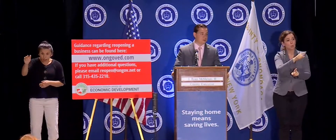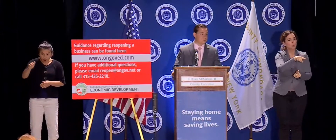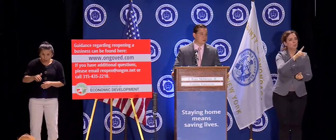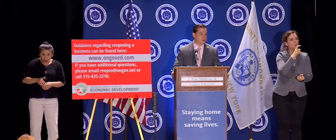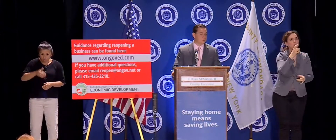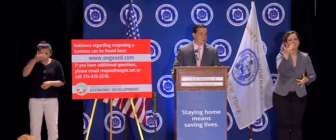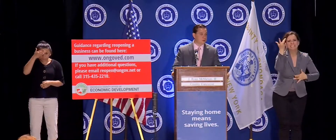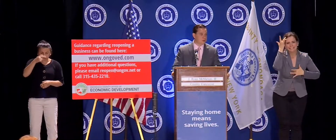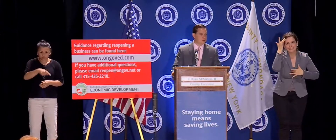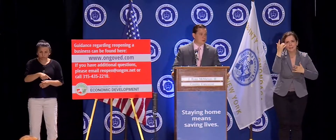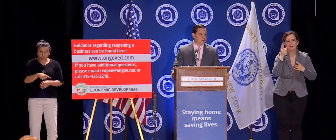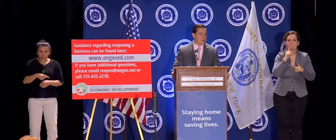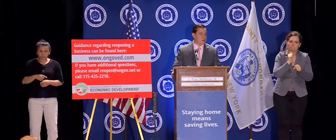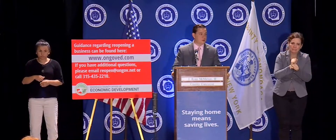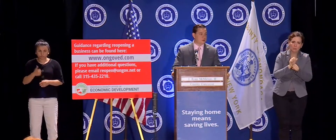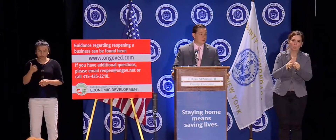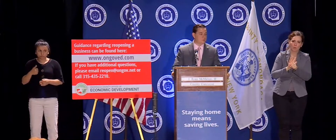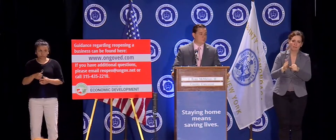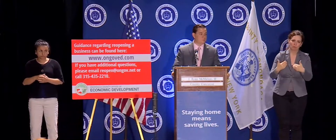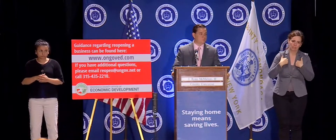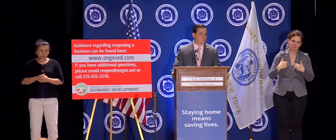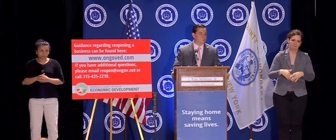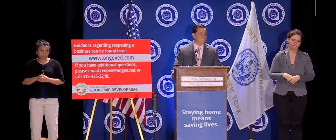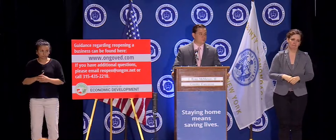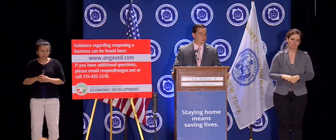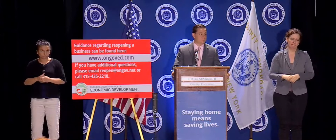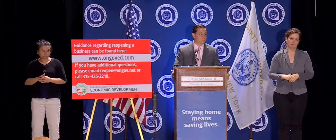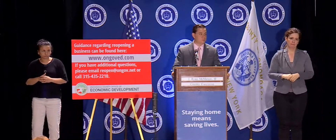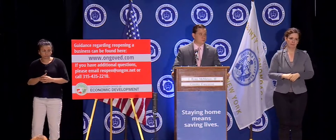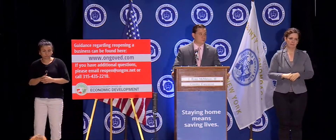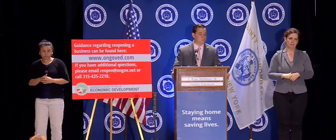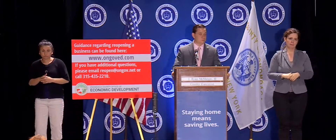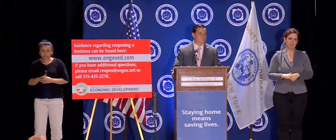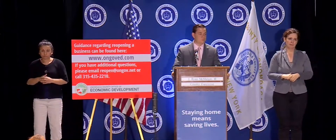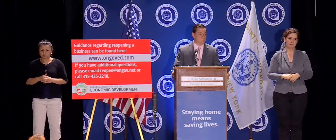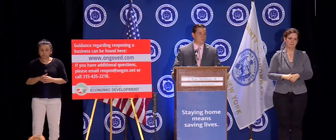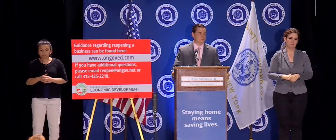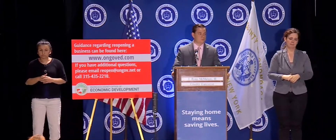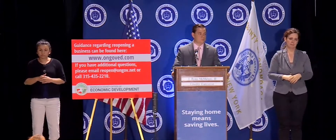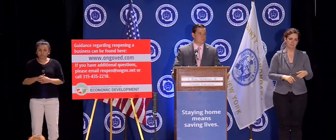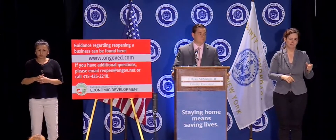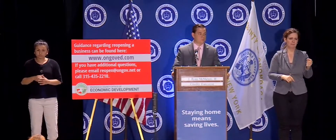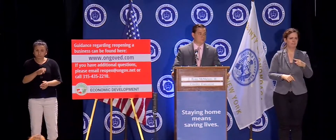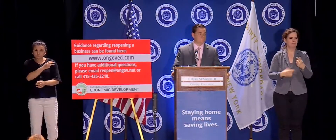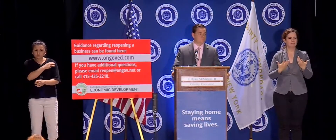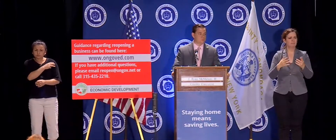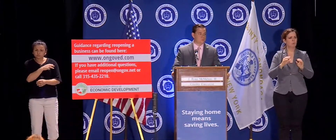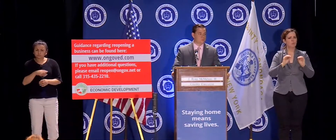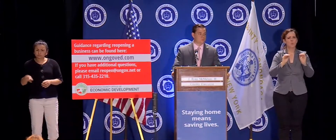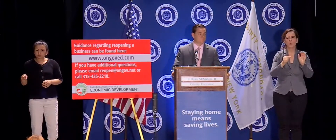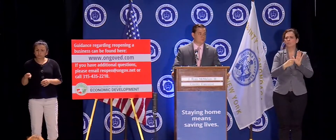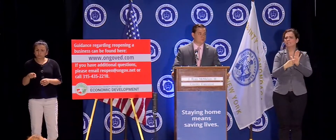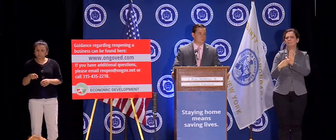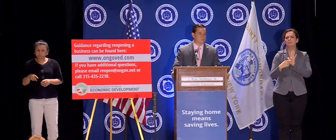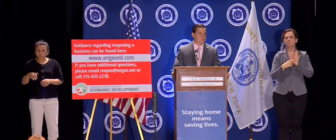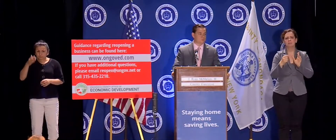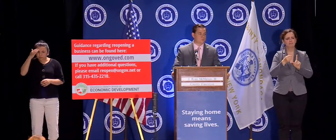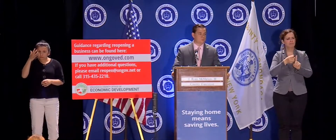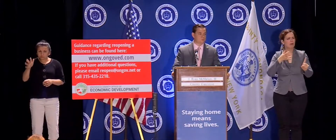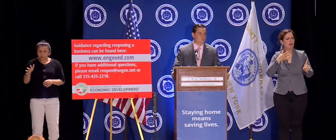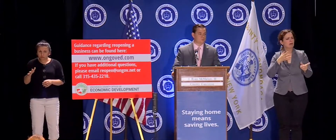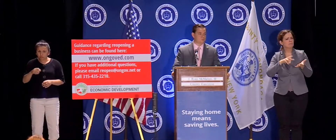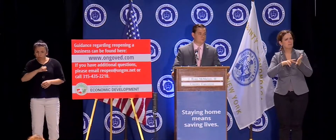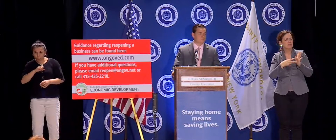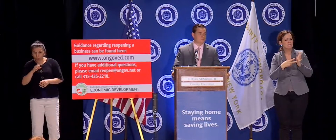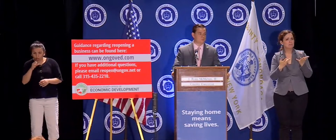had questions? Yeah, sure. So can you talk a little bit more about the asymptomatic cases? Can we find out more about who they are? Are they